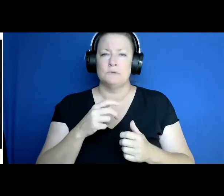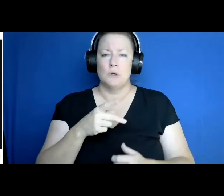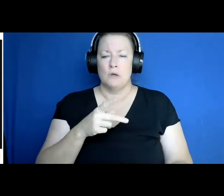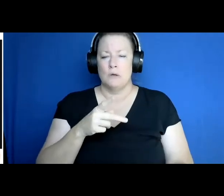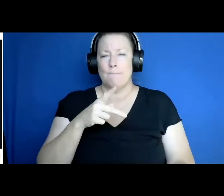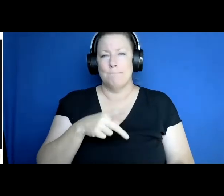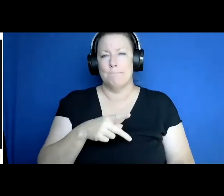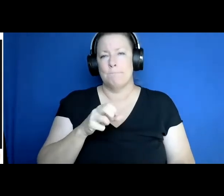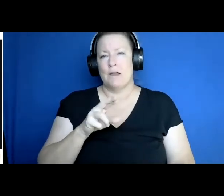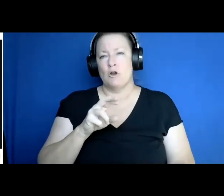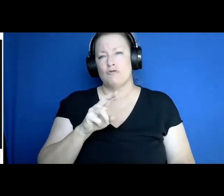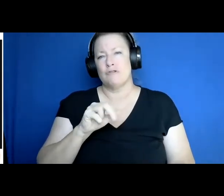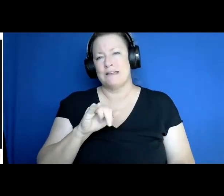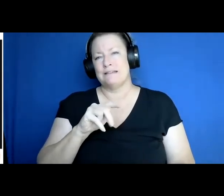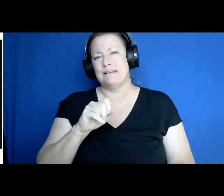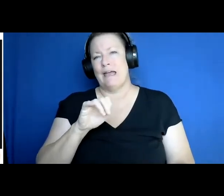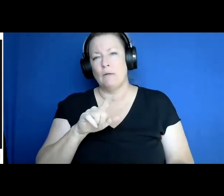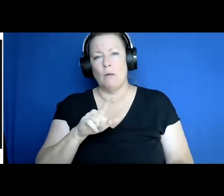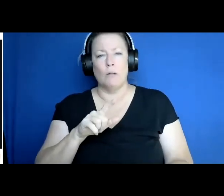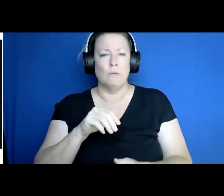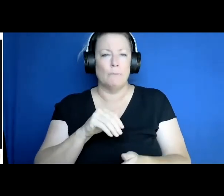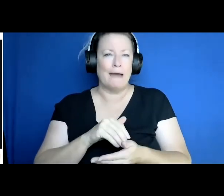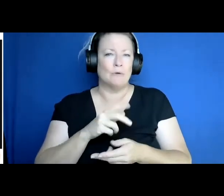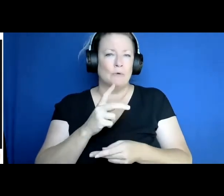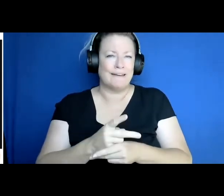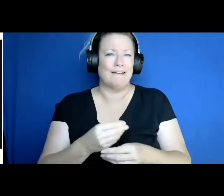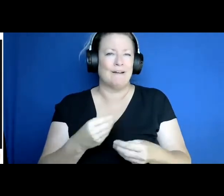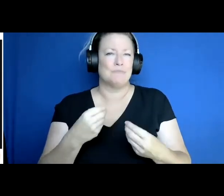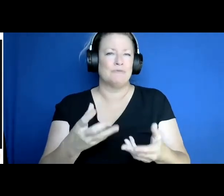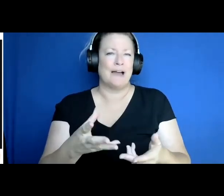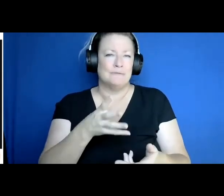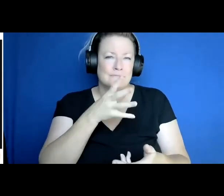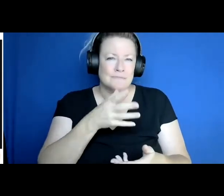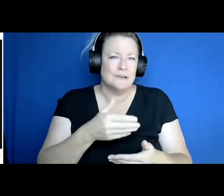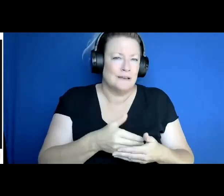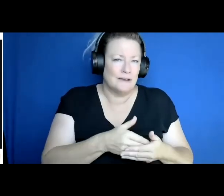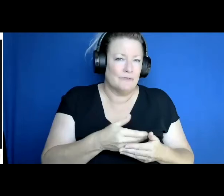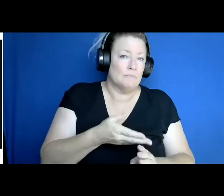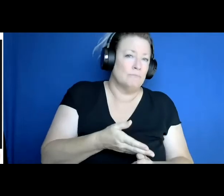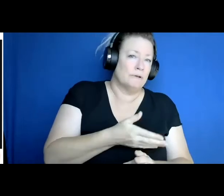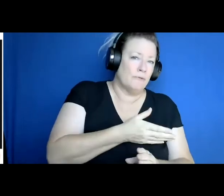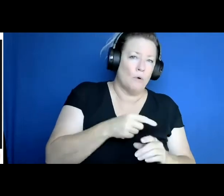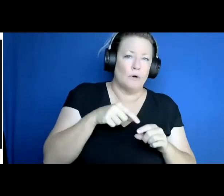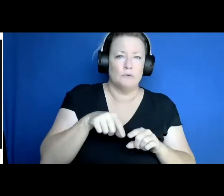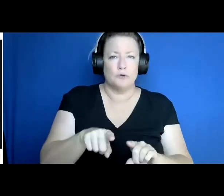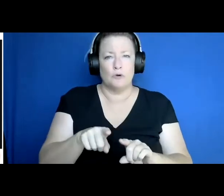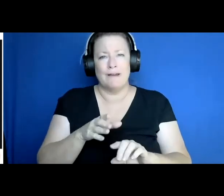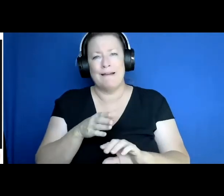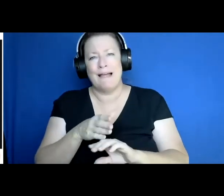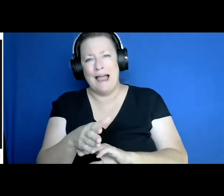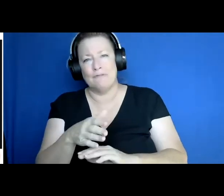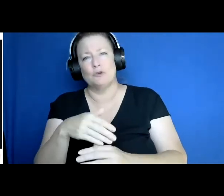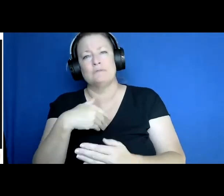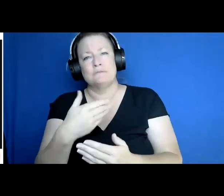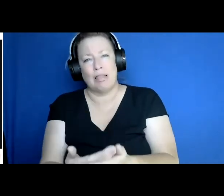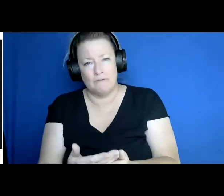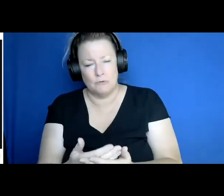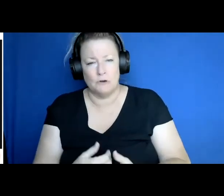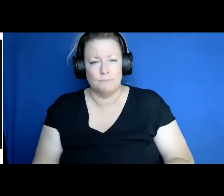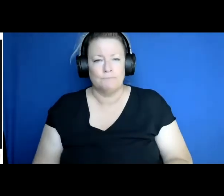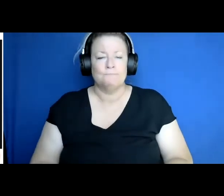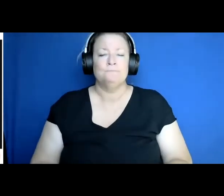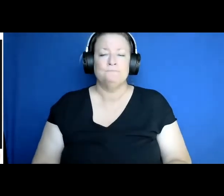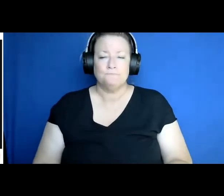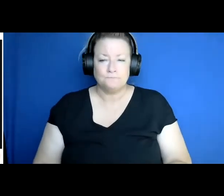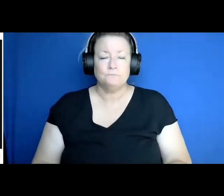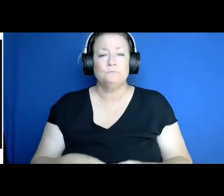medical care that's provided to the mother or infant before, during, or after delivery. So to determine